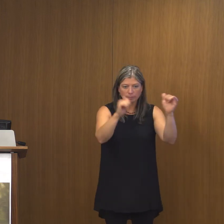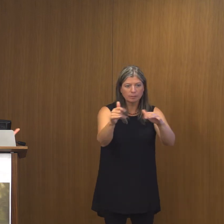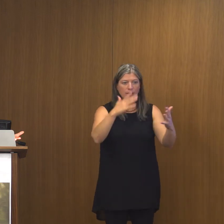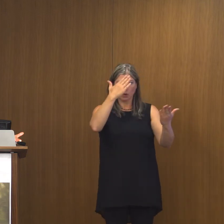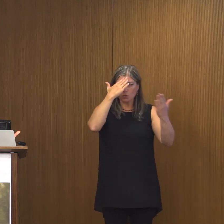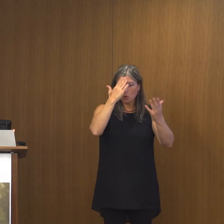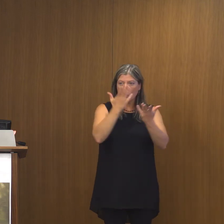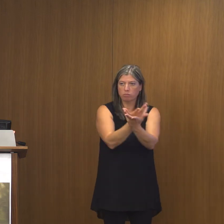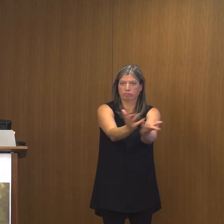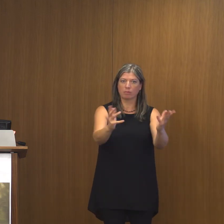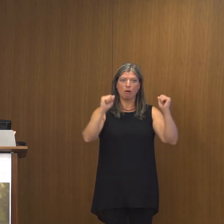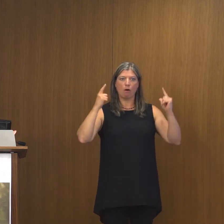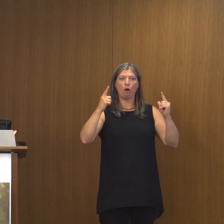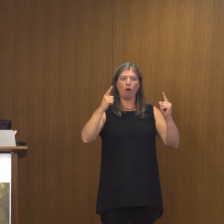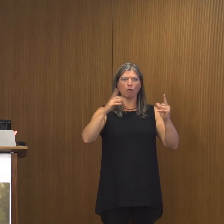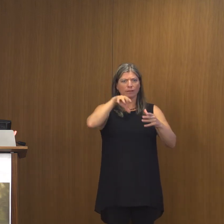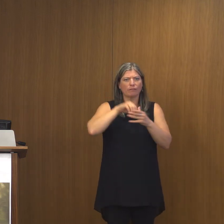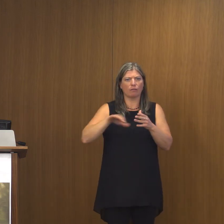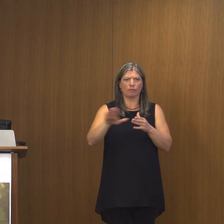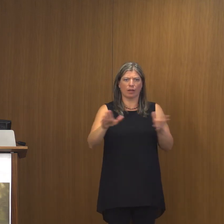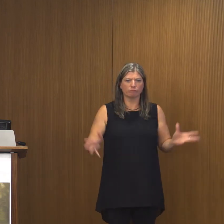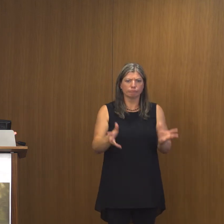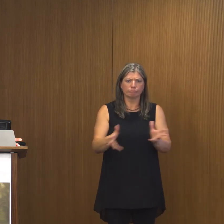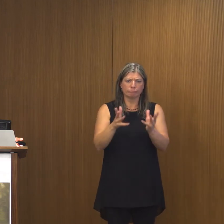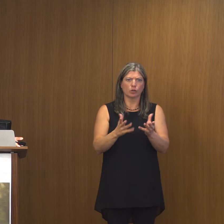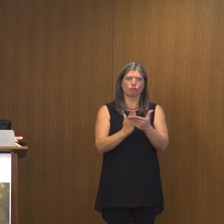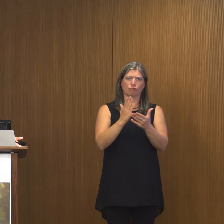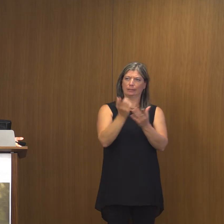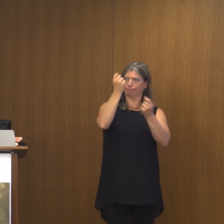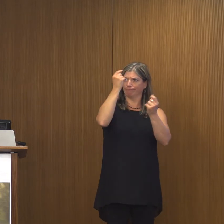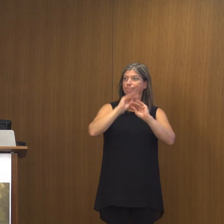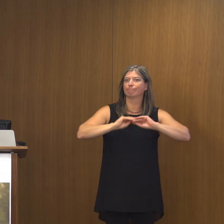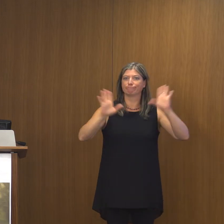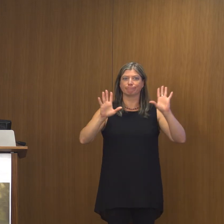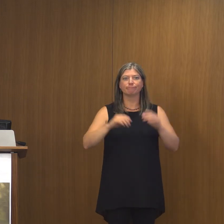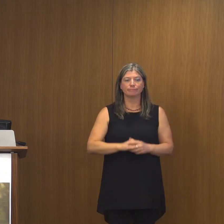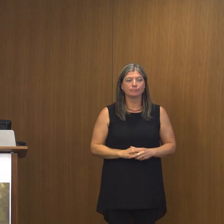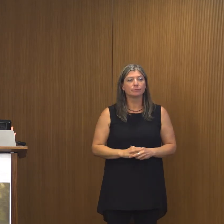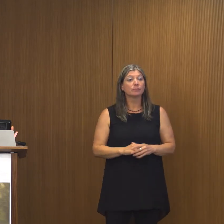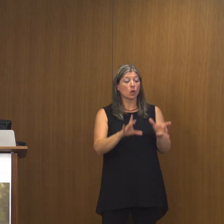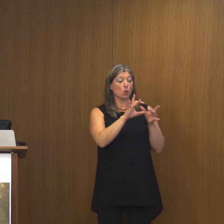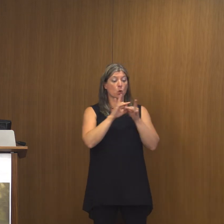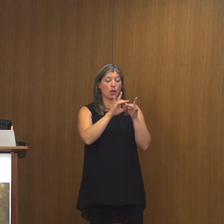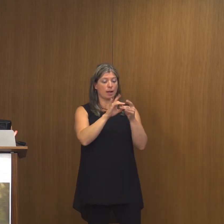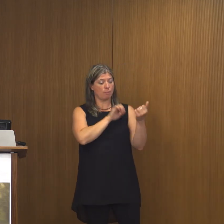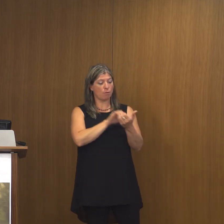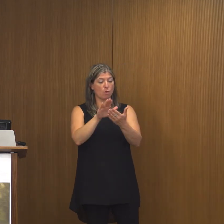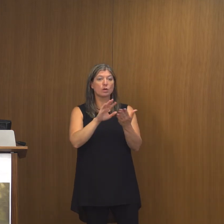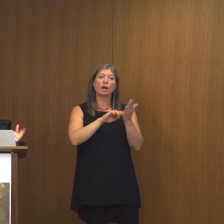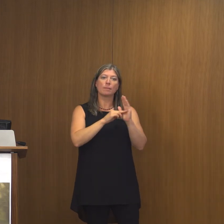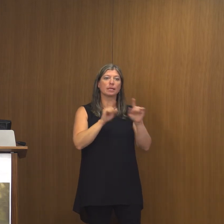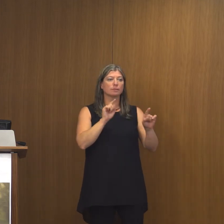how to, everybody should also contribute to the promotion of rights. Coordinated approach, so multi-agency care, so families